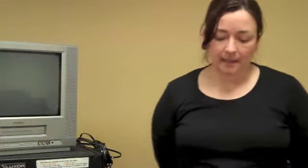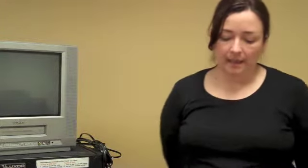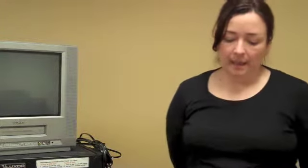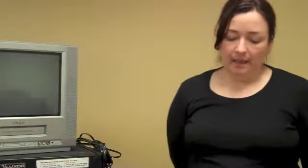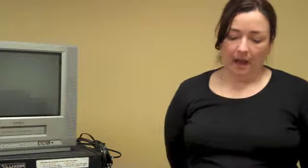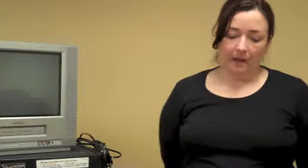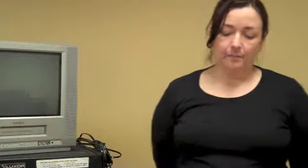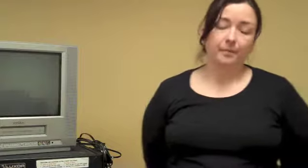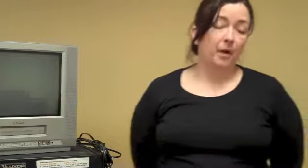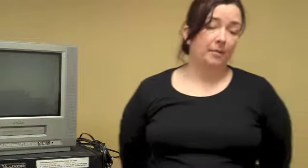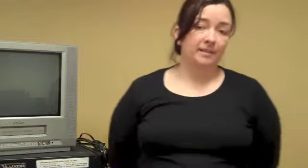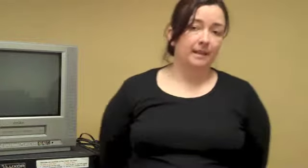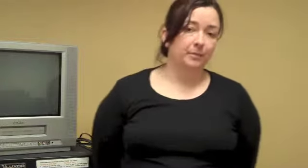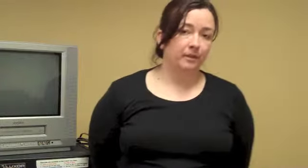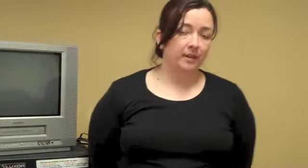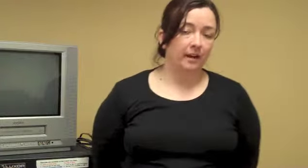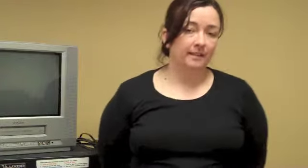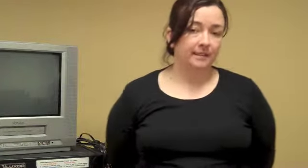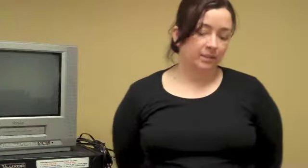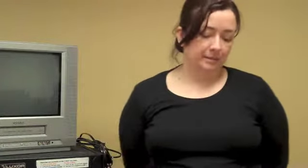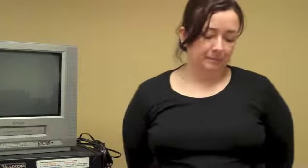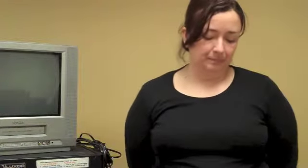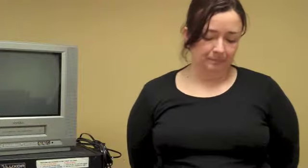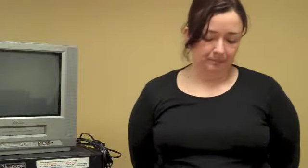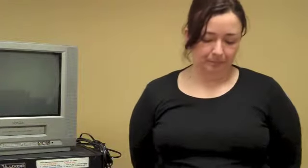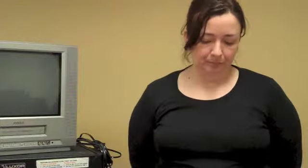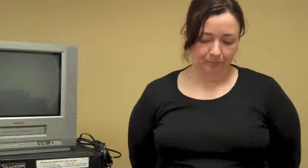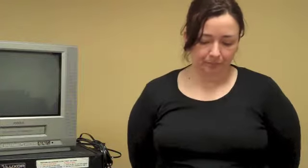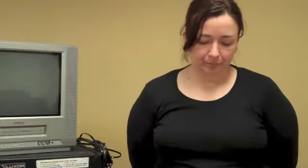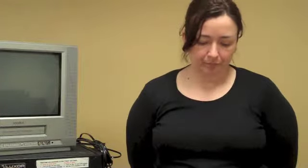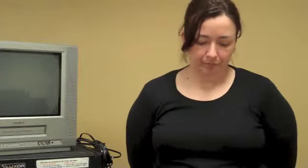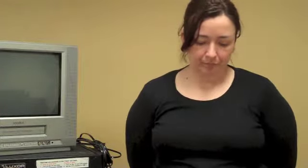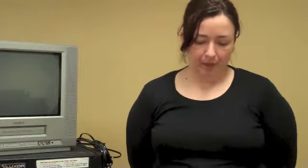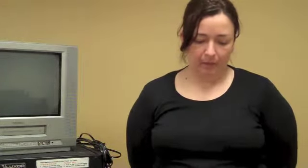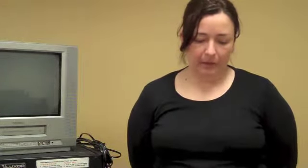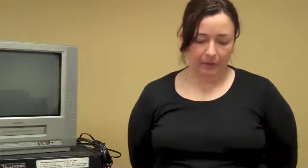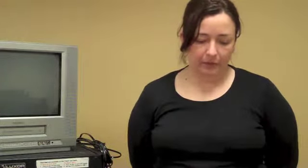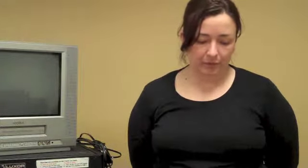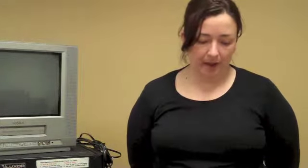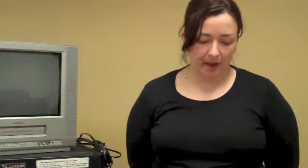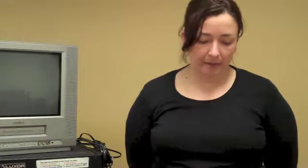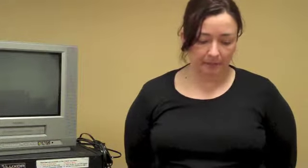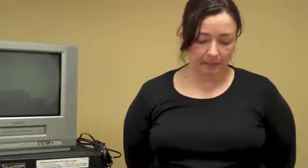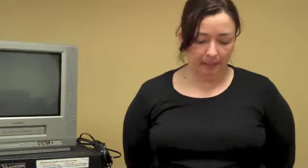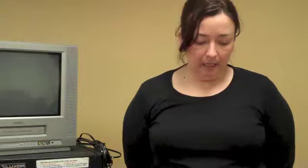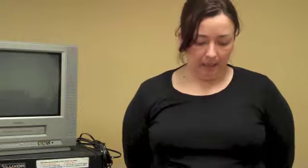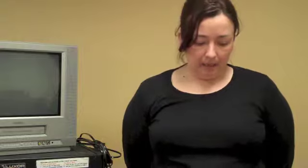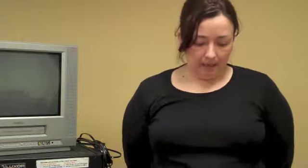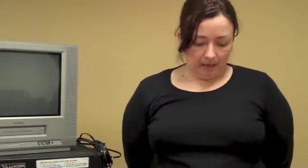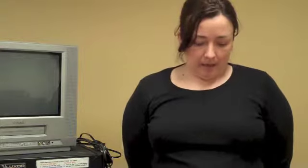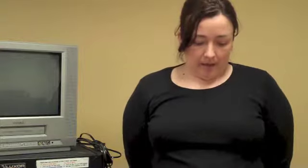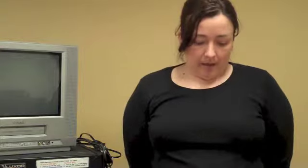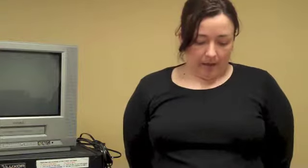is the primary example of condensation that we're going to use right now.